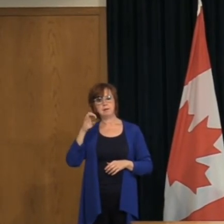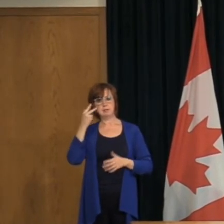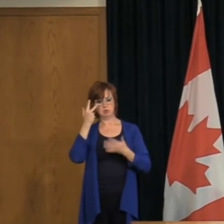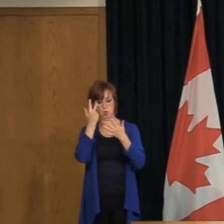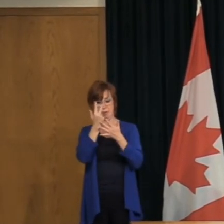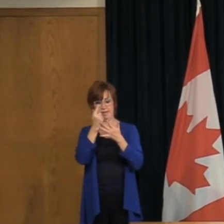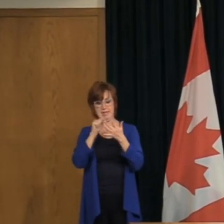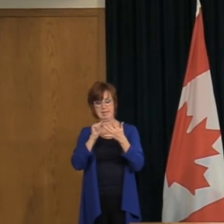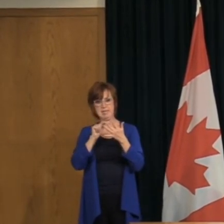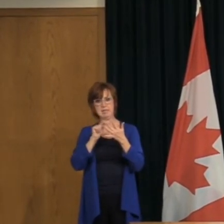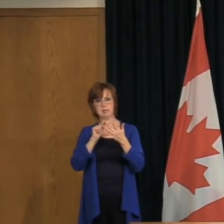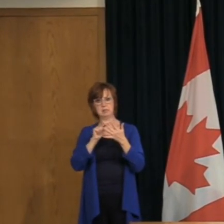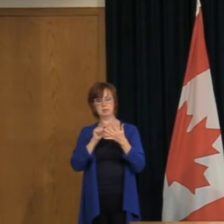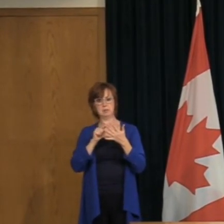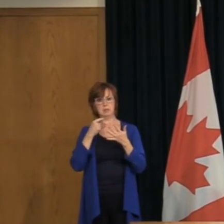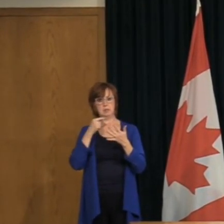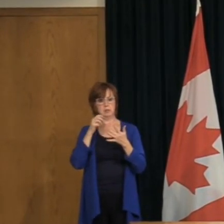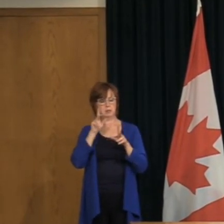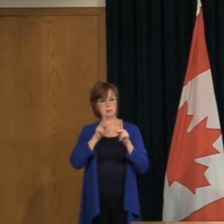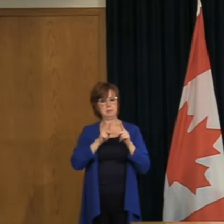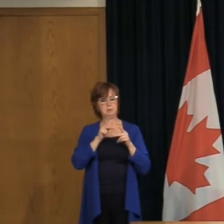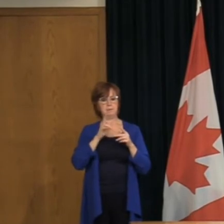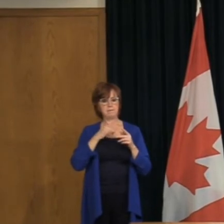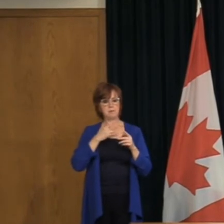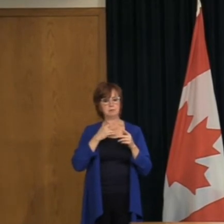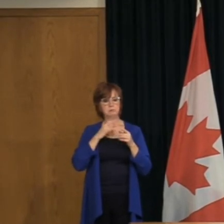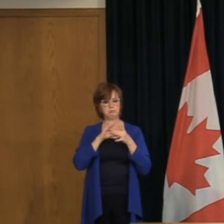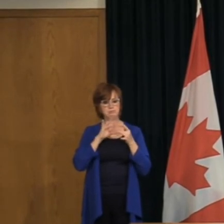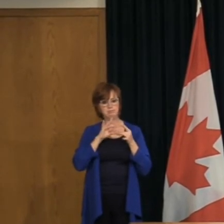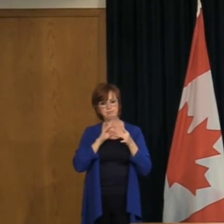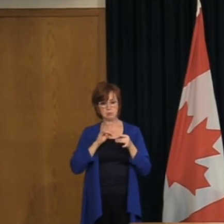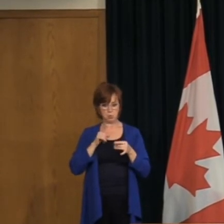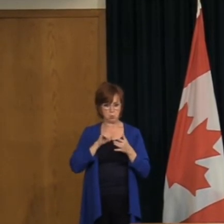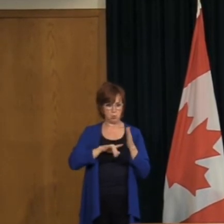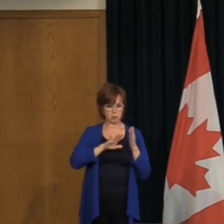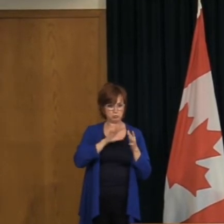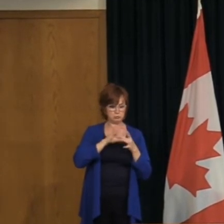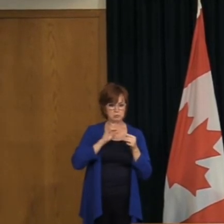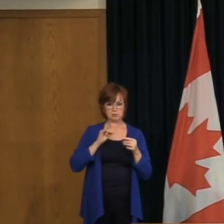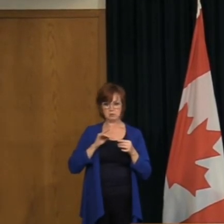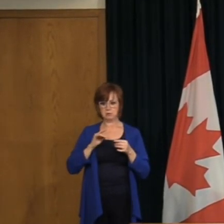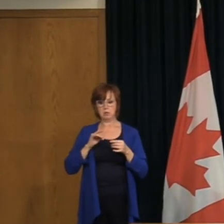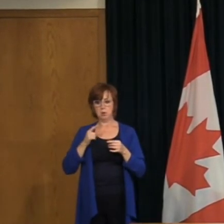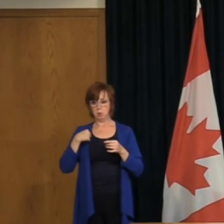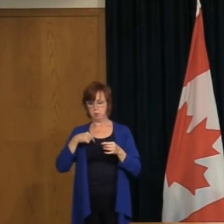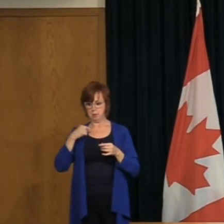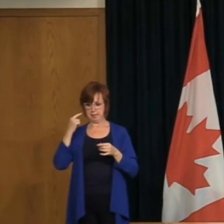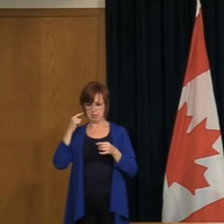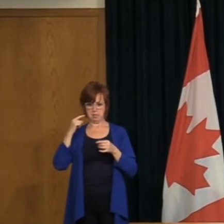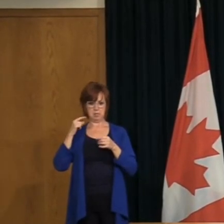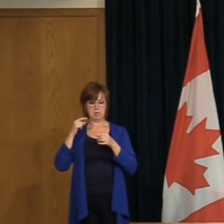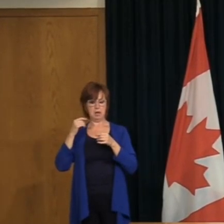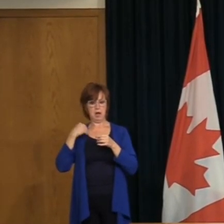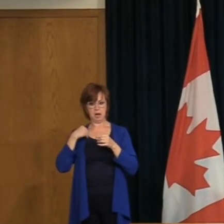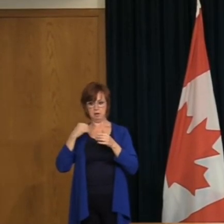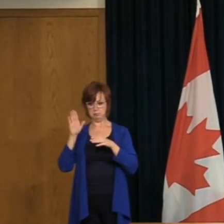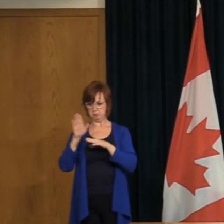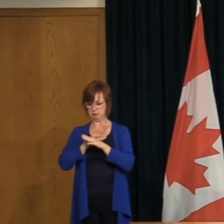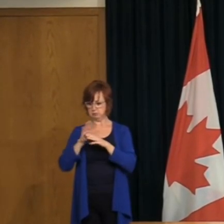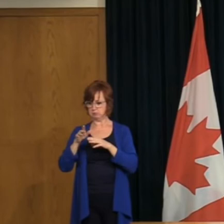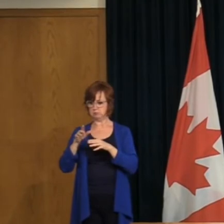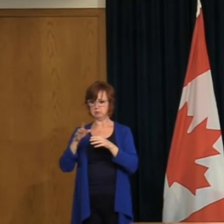channels, because we are hearing from some businesses that say that some of the restrictions are a little bit too much, that they're not going to be able to